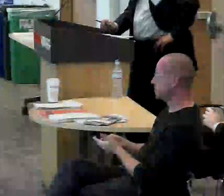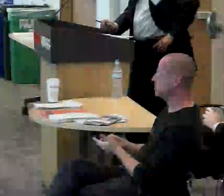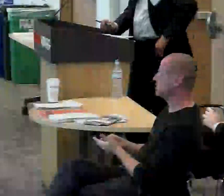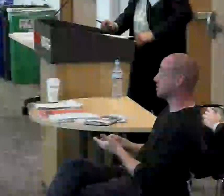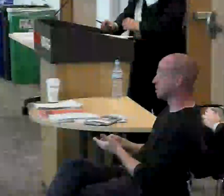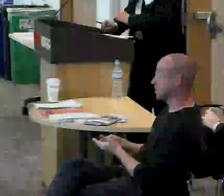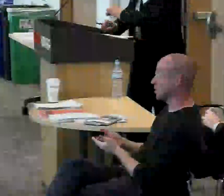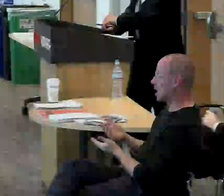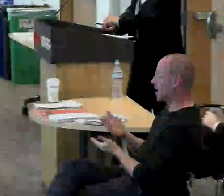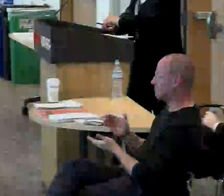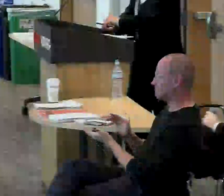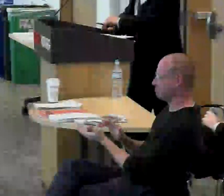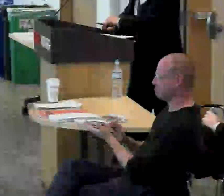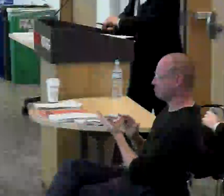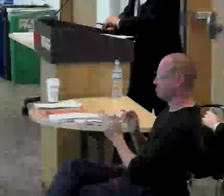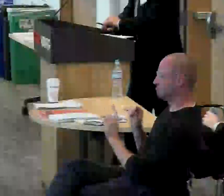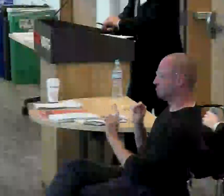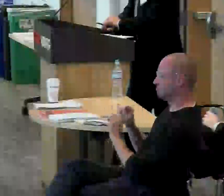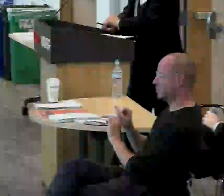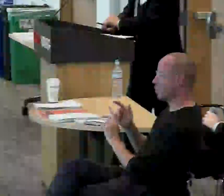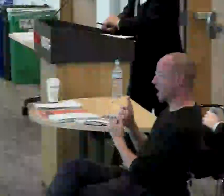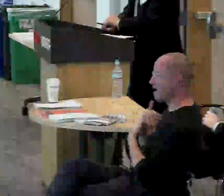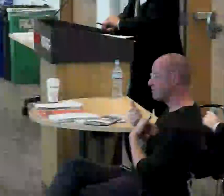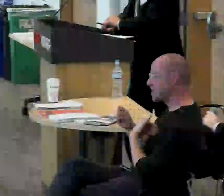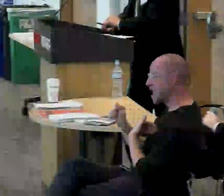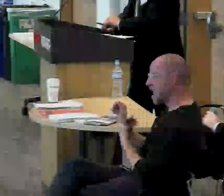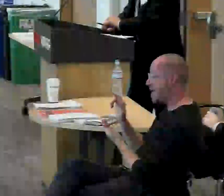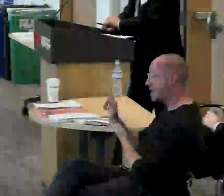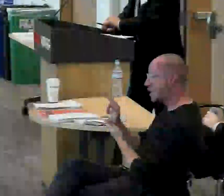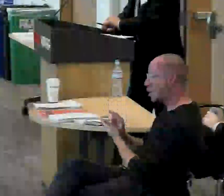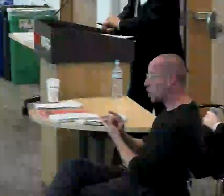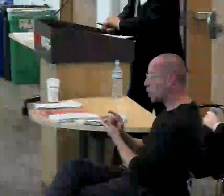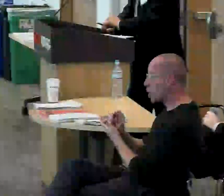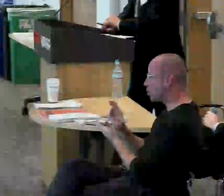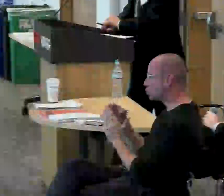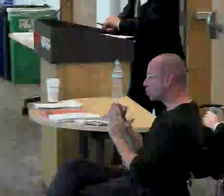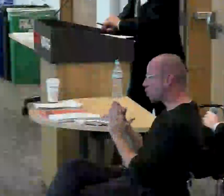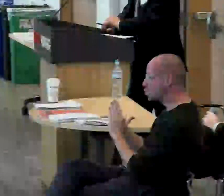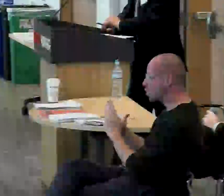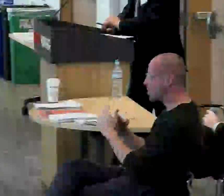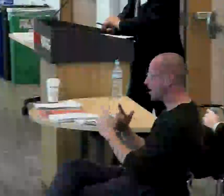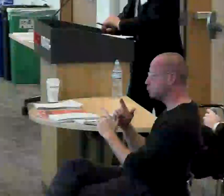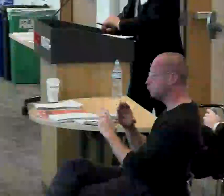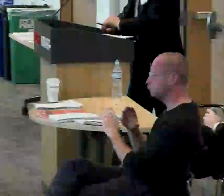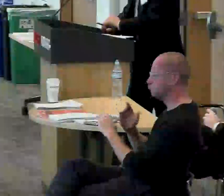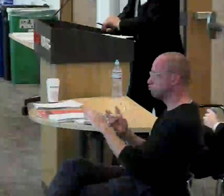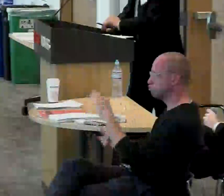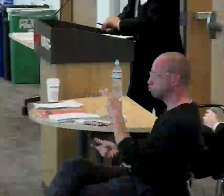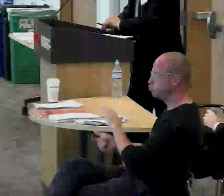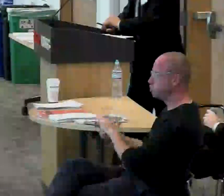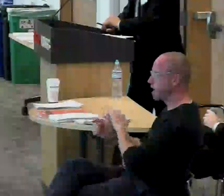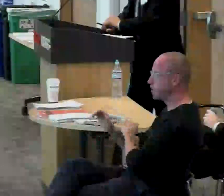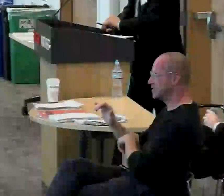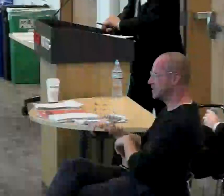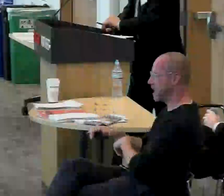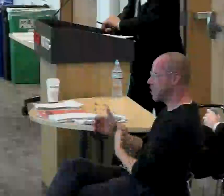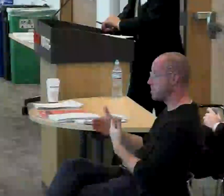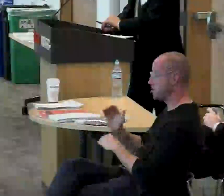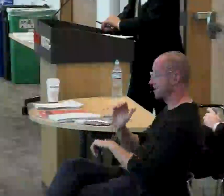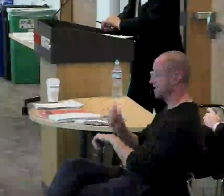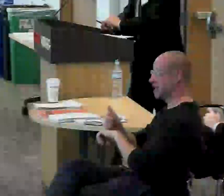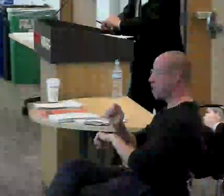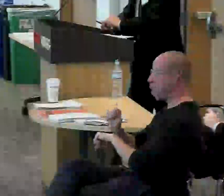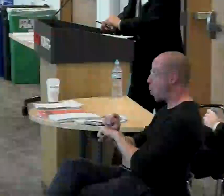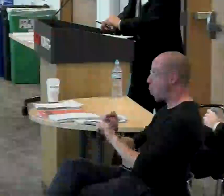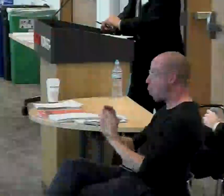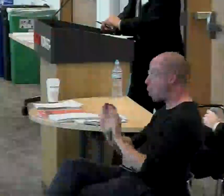that kind of prohibits that kind of thing, or do you have any kind of work group on the horizon that may be